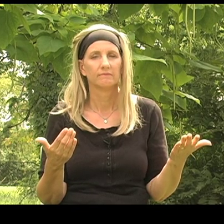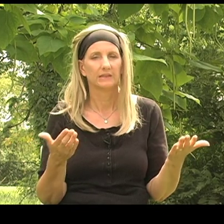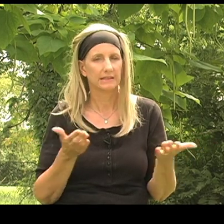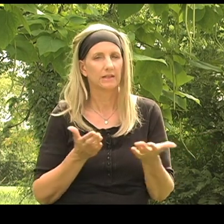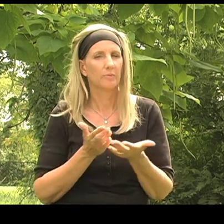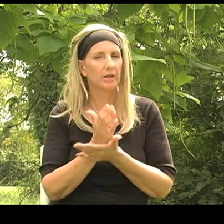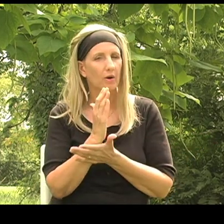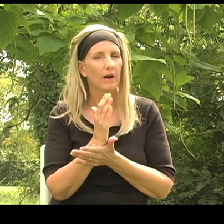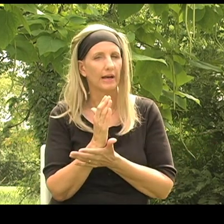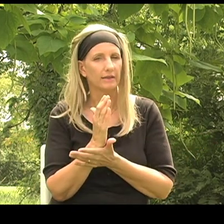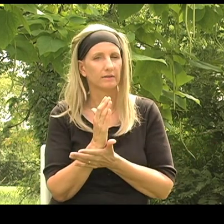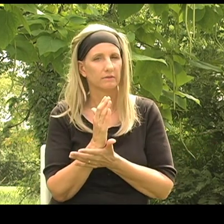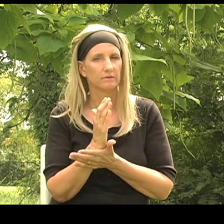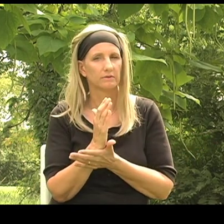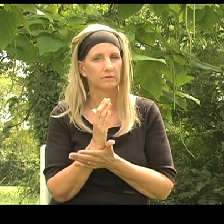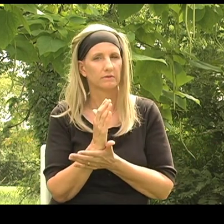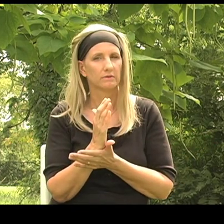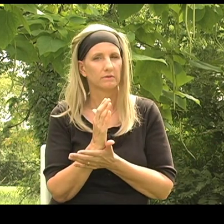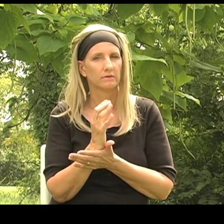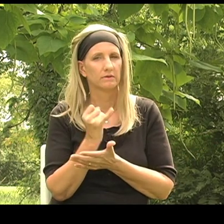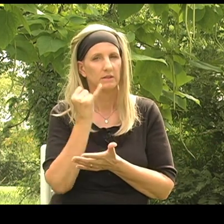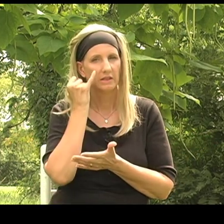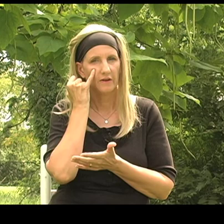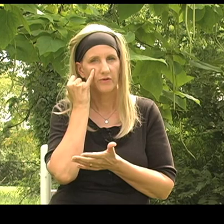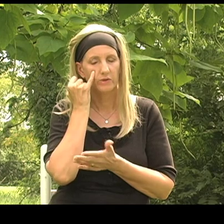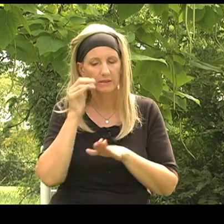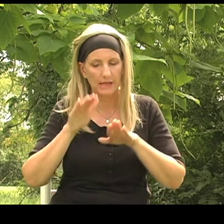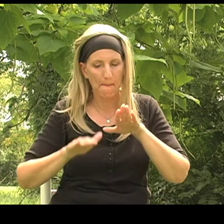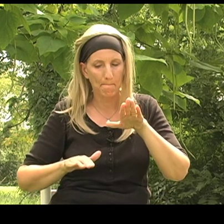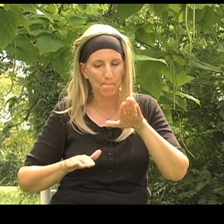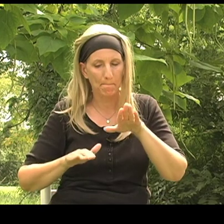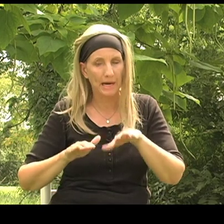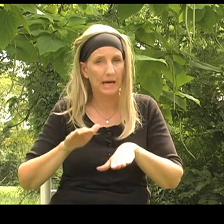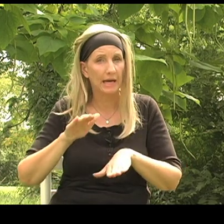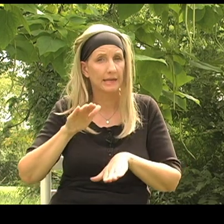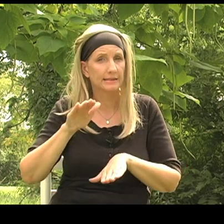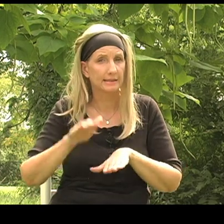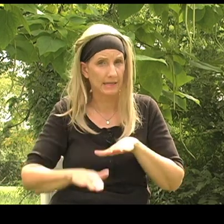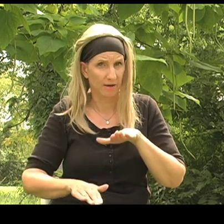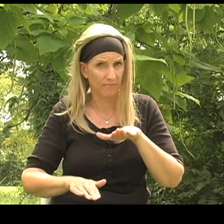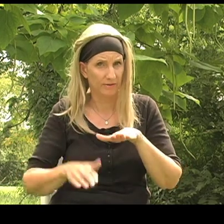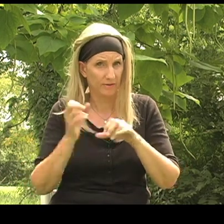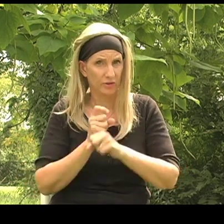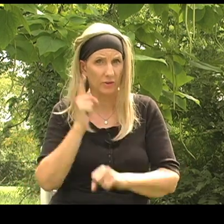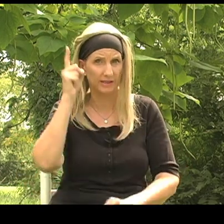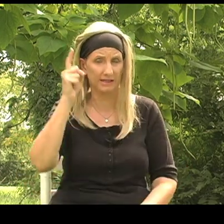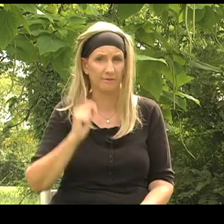It's going to be all right if you step by step trust Him.